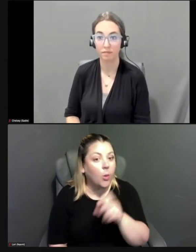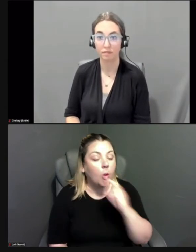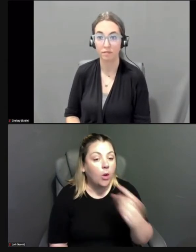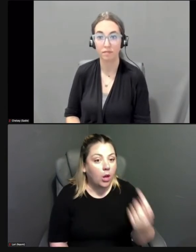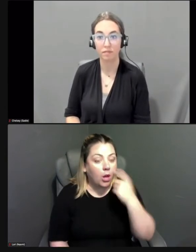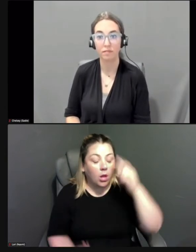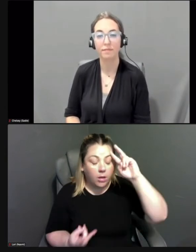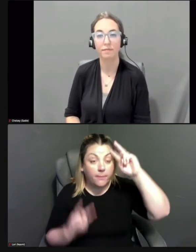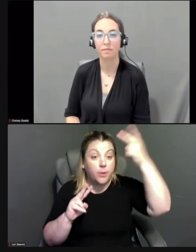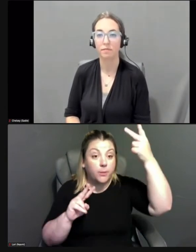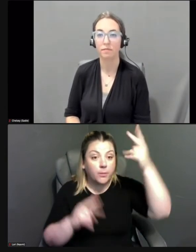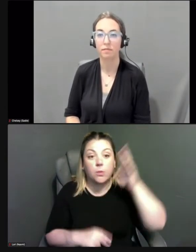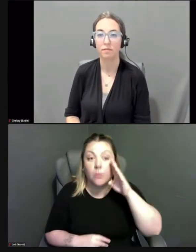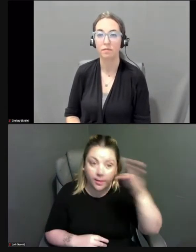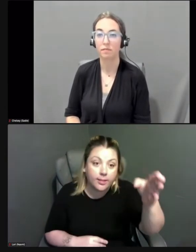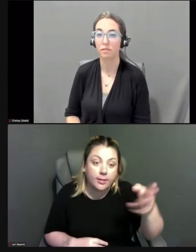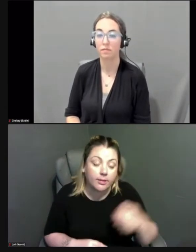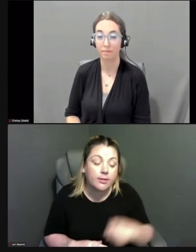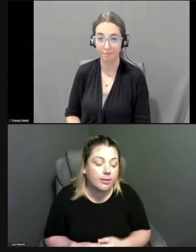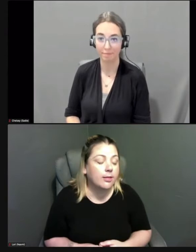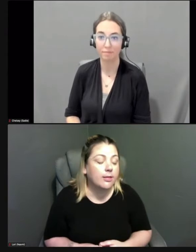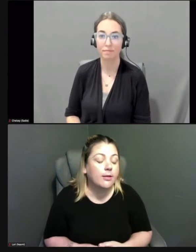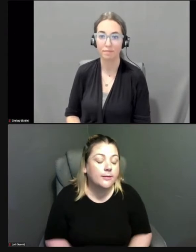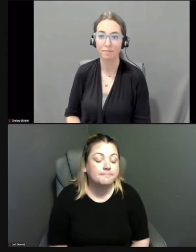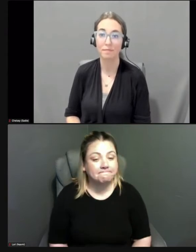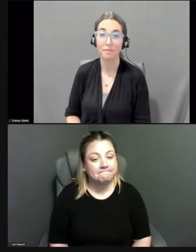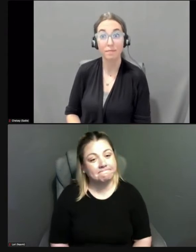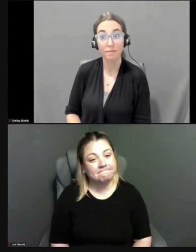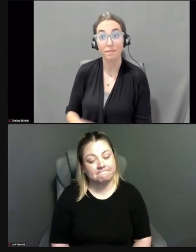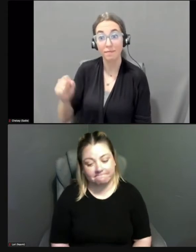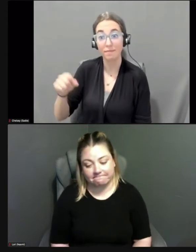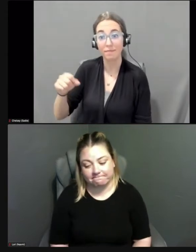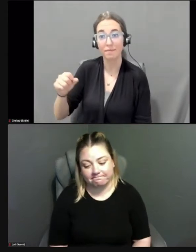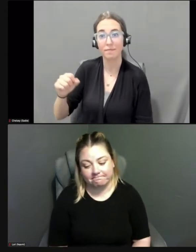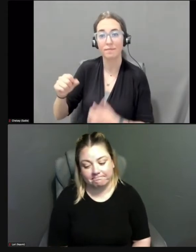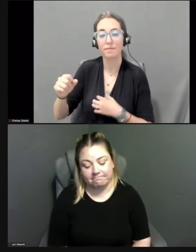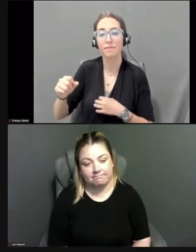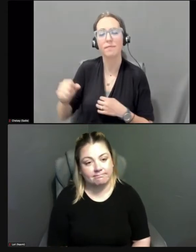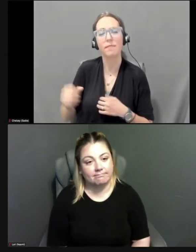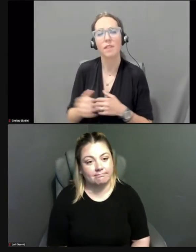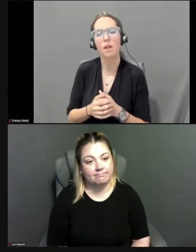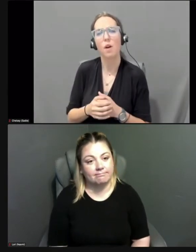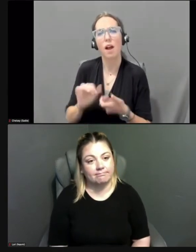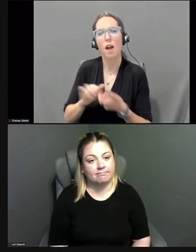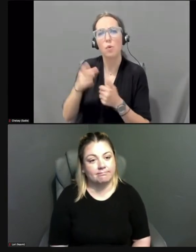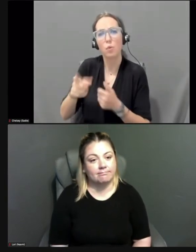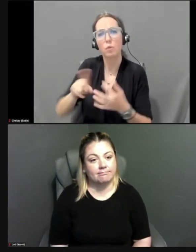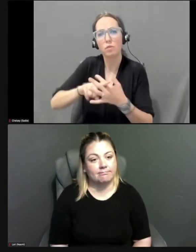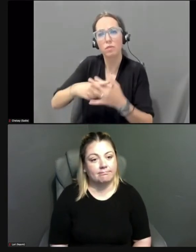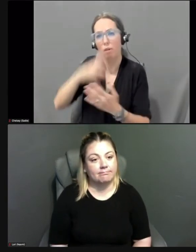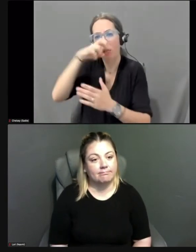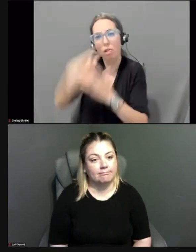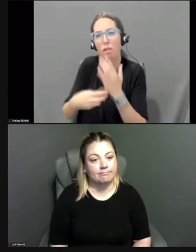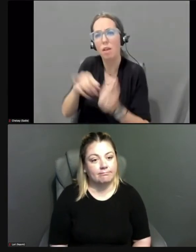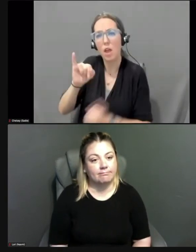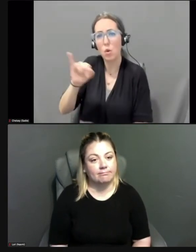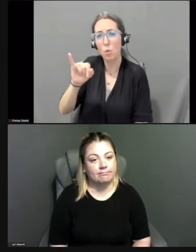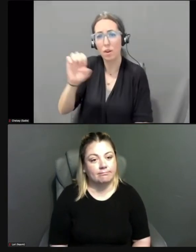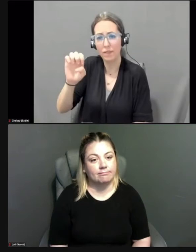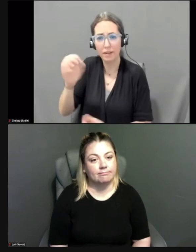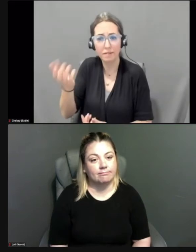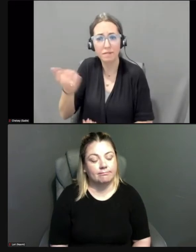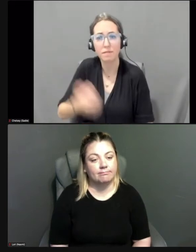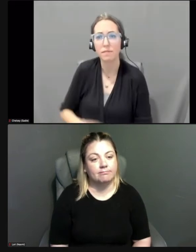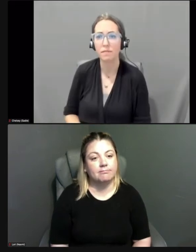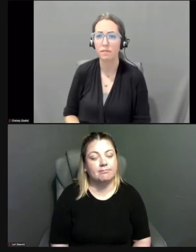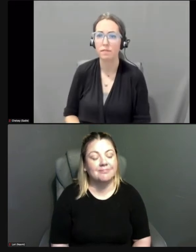else or whatever. Yeah. So how did you get introduced to intuitive eating? So it was